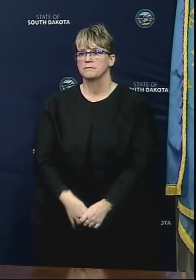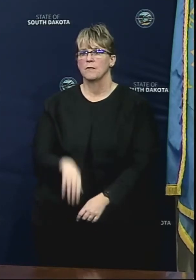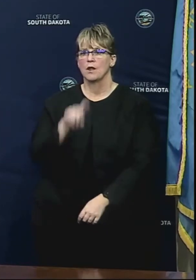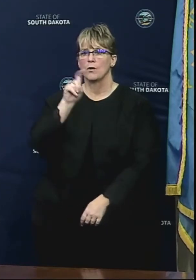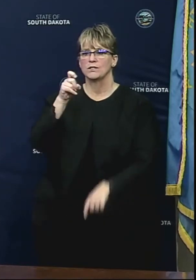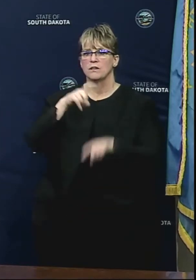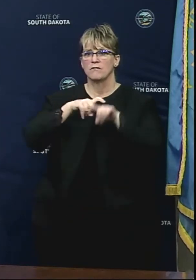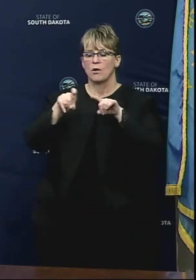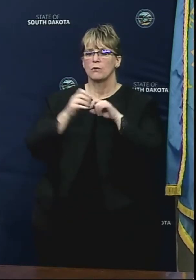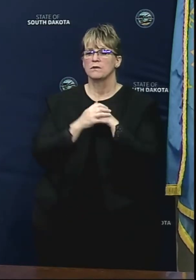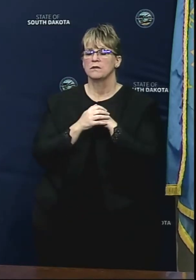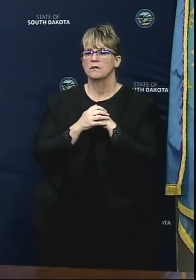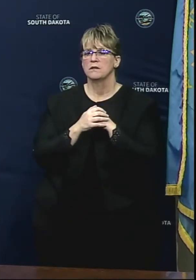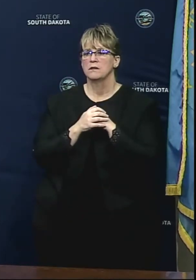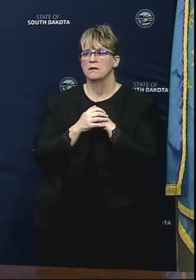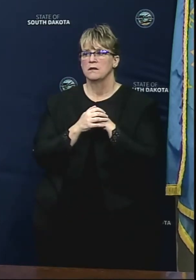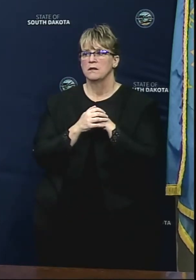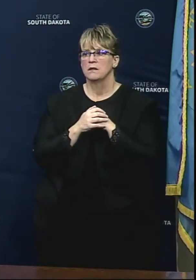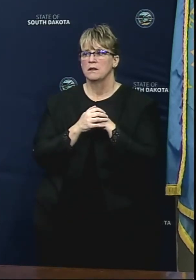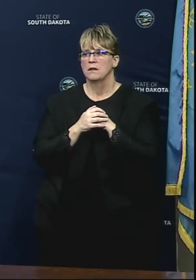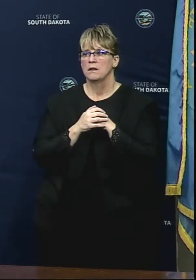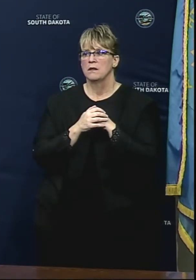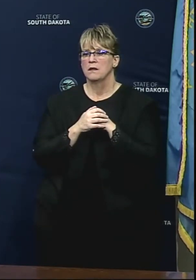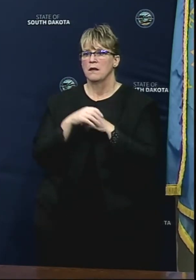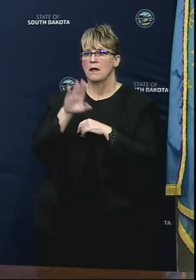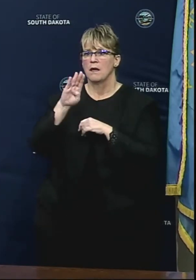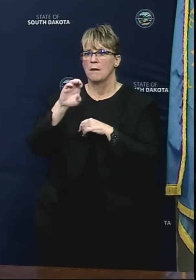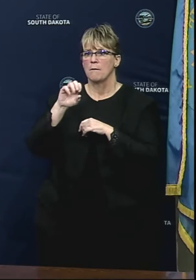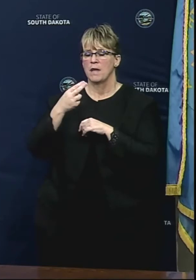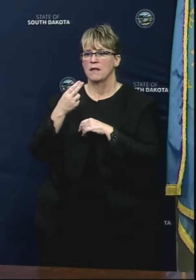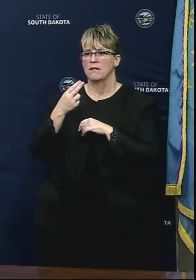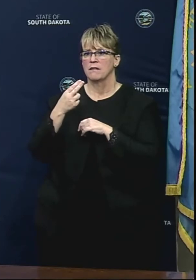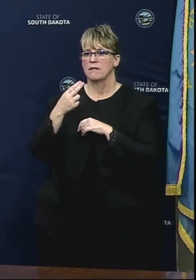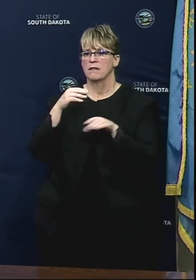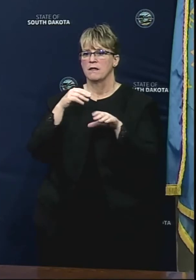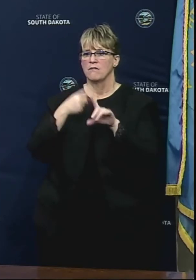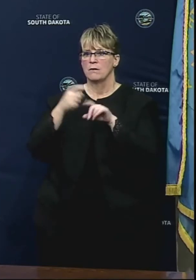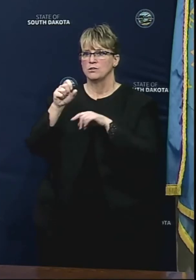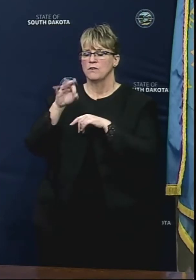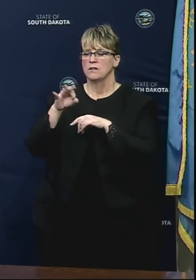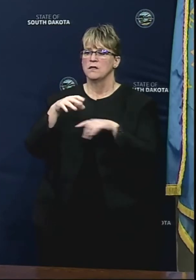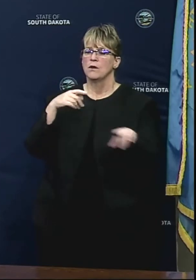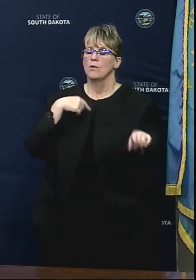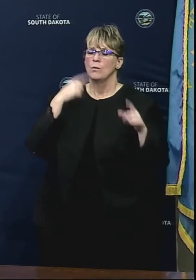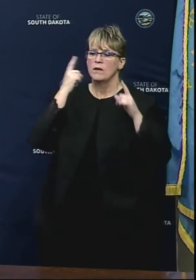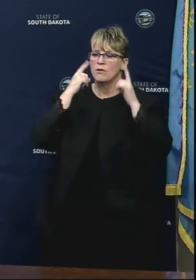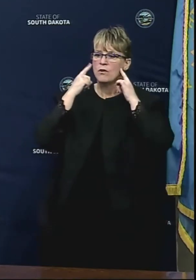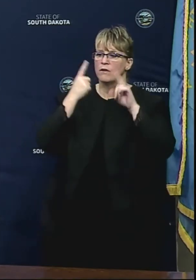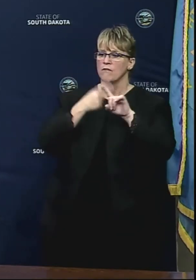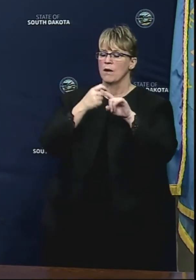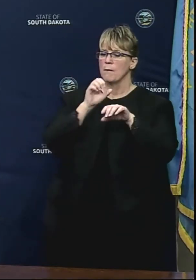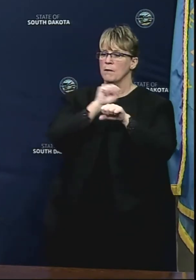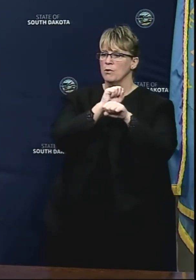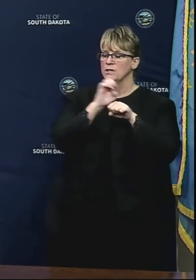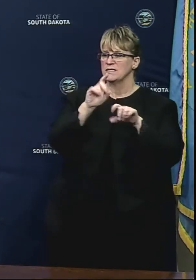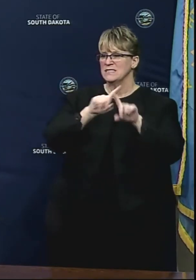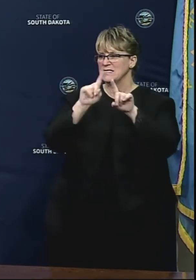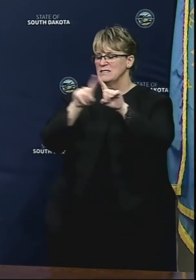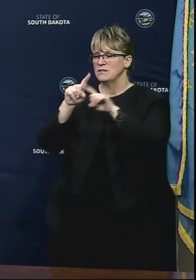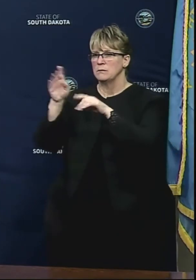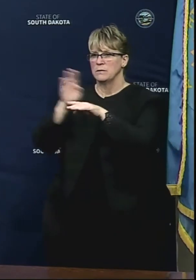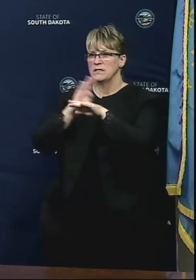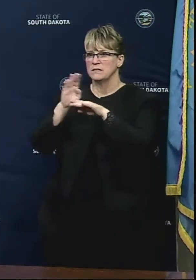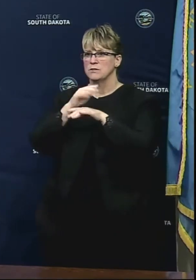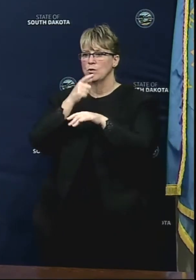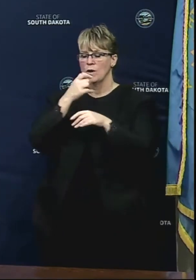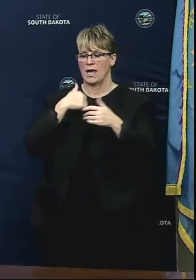Question on the phone? Yes, Beth Warden with Dakota News Now in Sioux Falls. We've heard from employees of several different businesses that